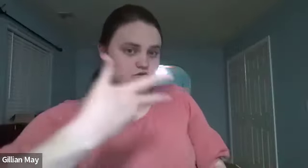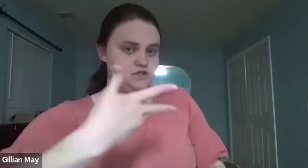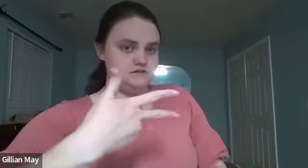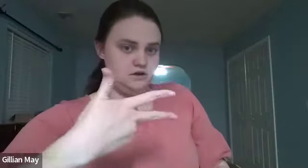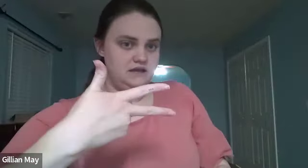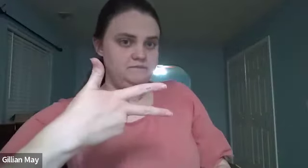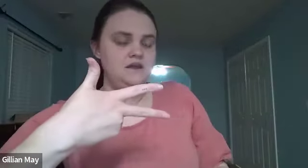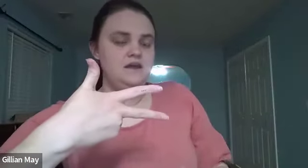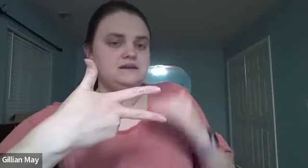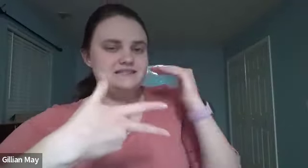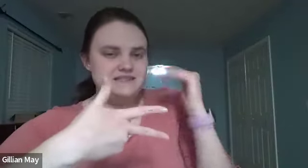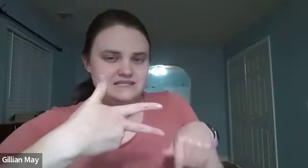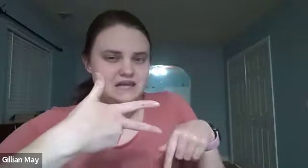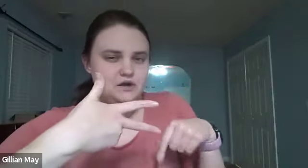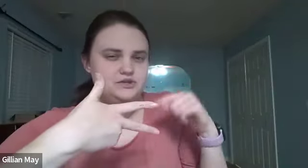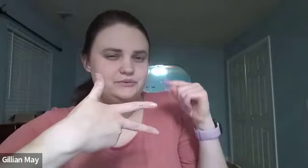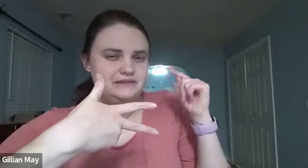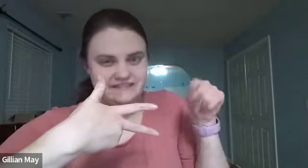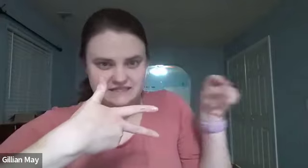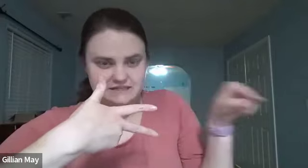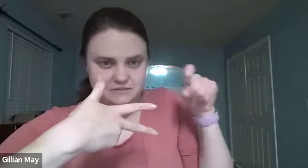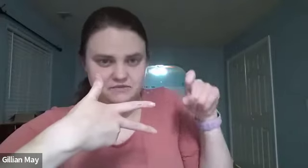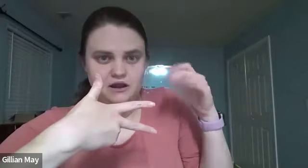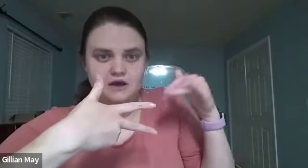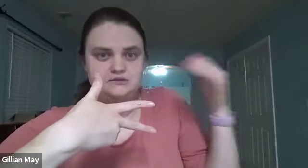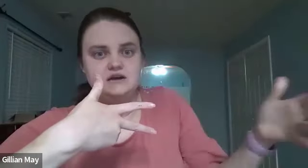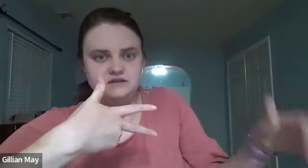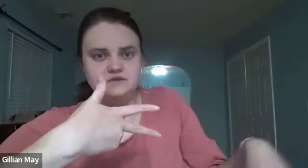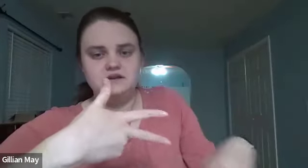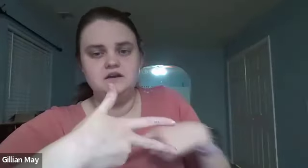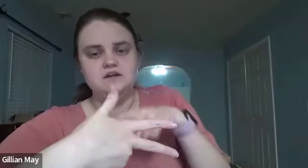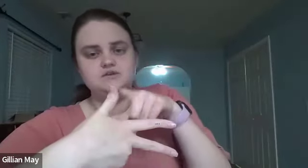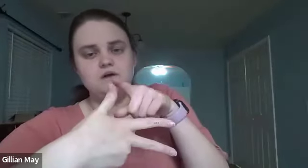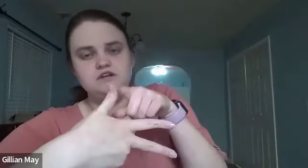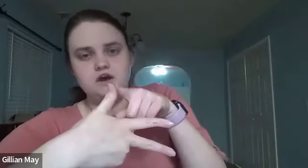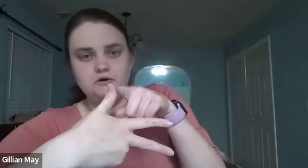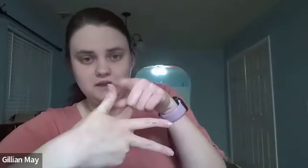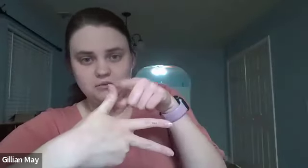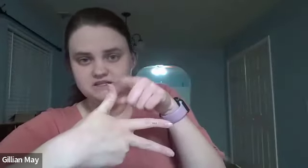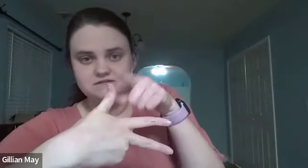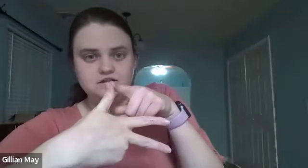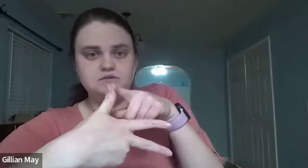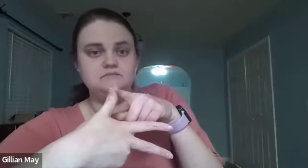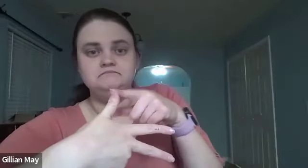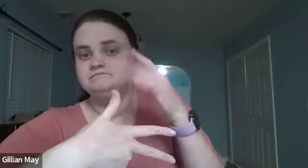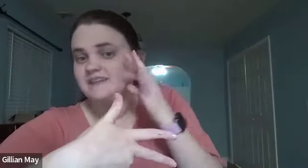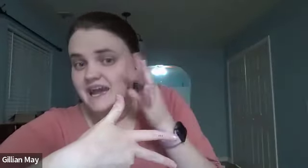motion of turning it because this is how you list something or how you tell something. So I would go like point to the first one,